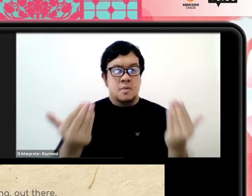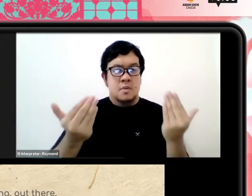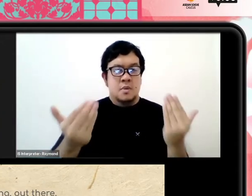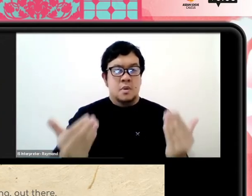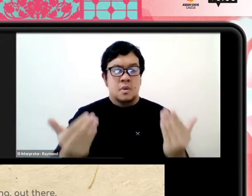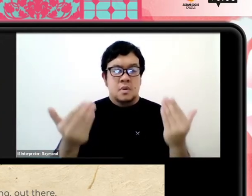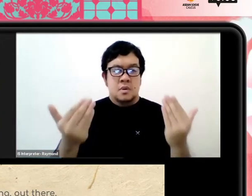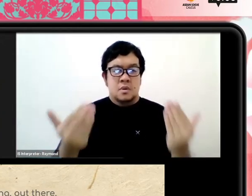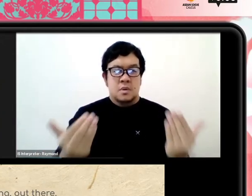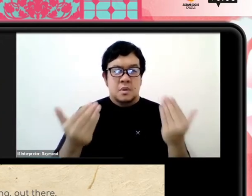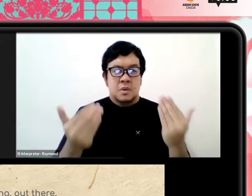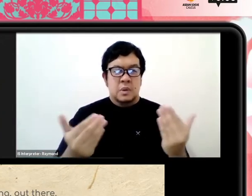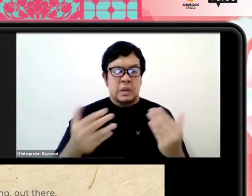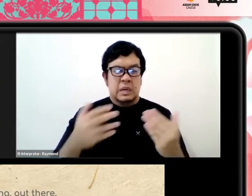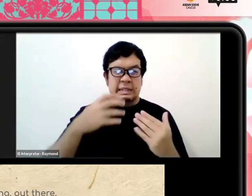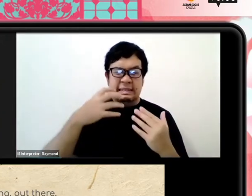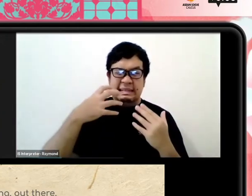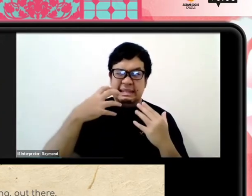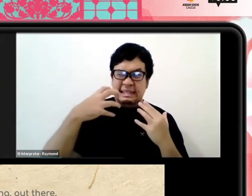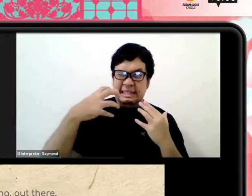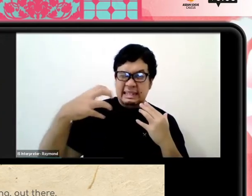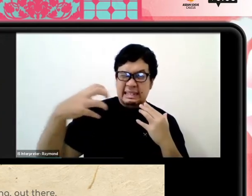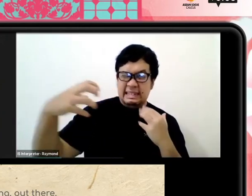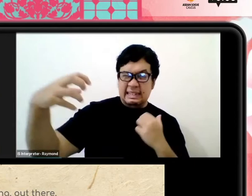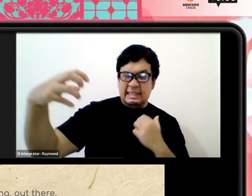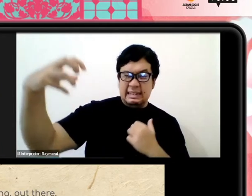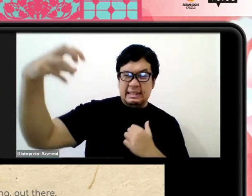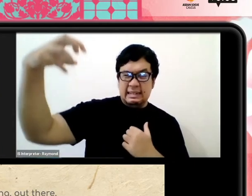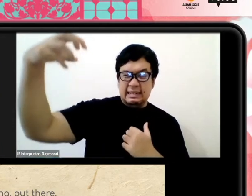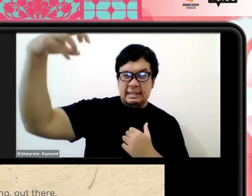with its long sunlight lashes.